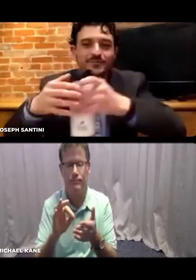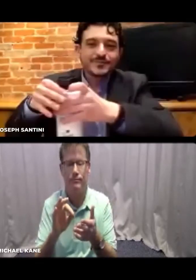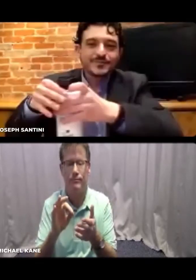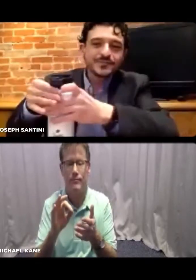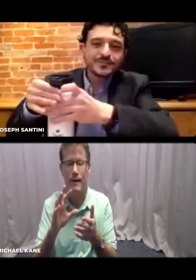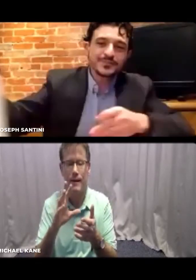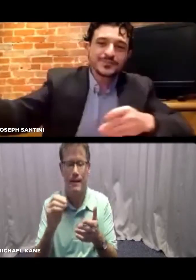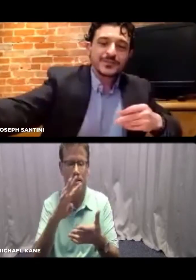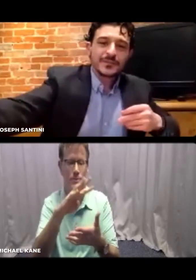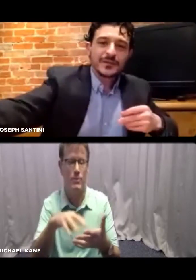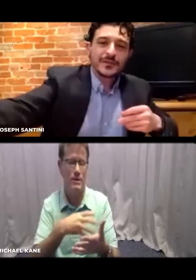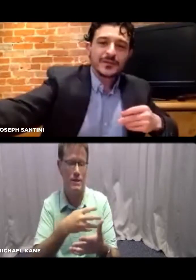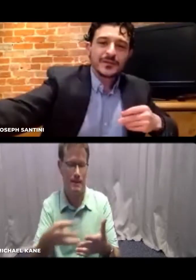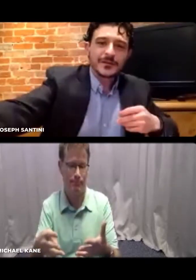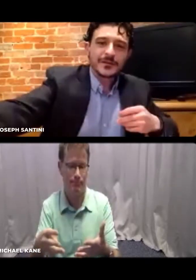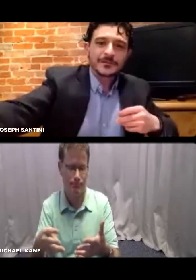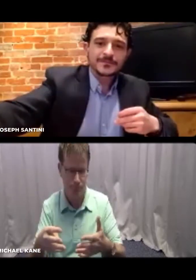spreadsheets.